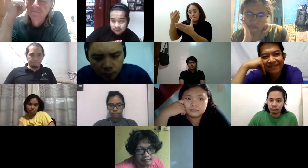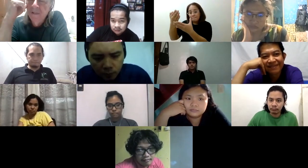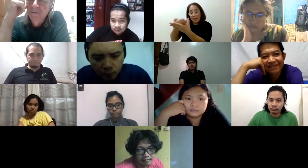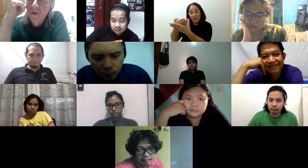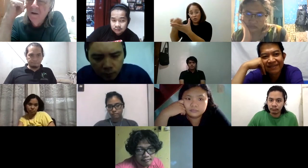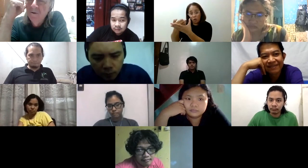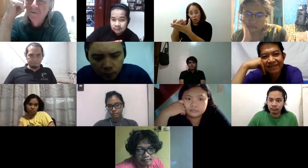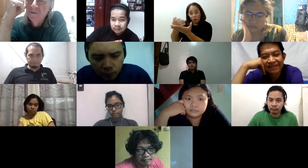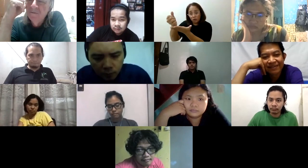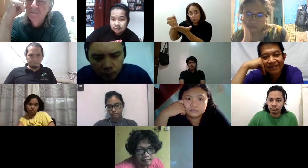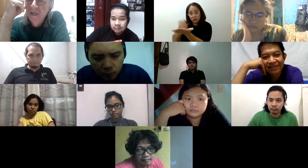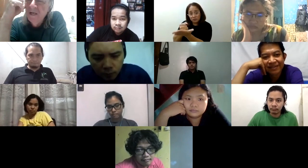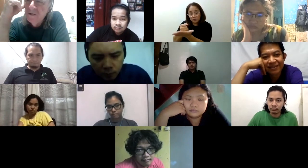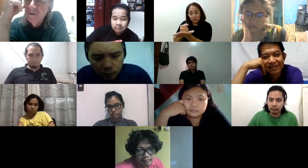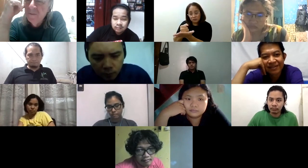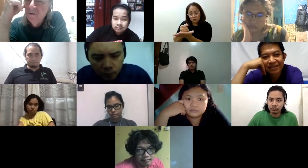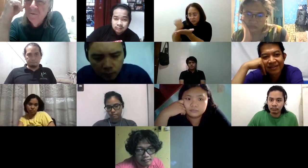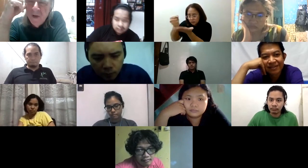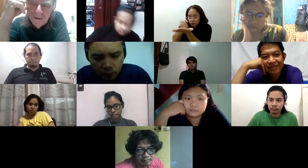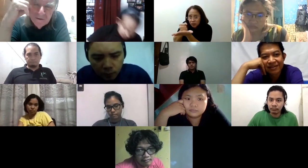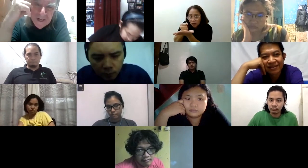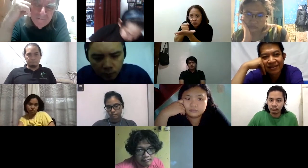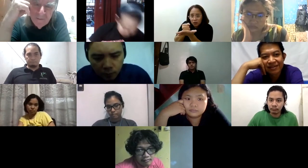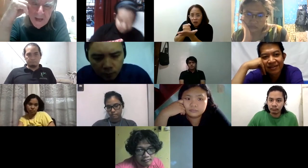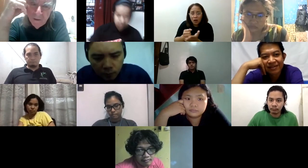can Mongos eat something? Do Mongos have a mouth?